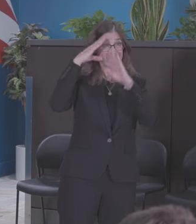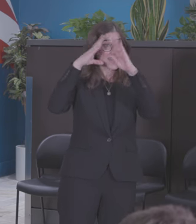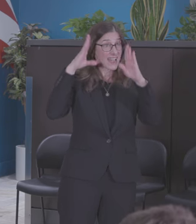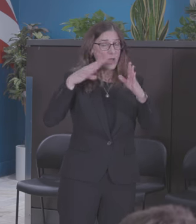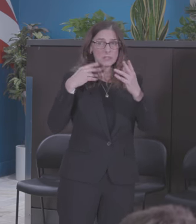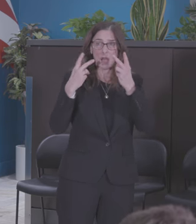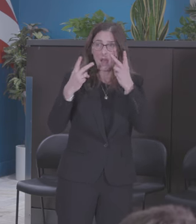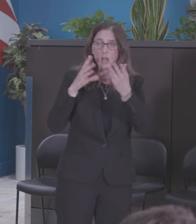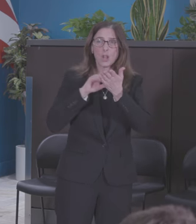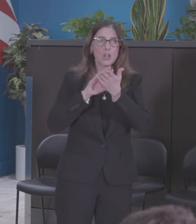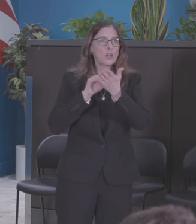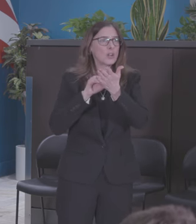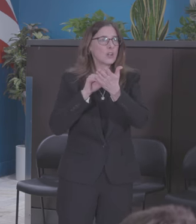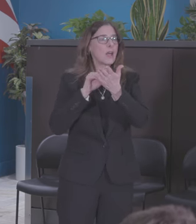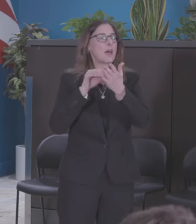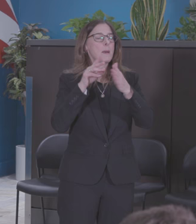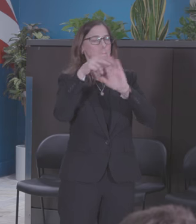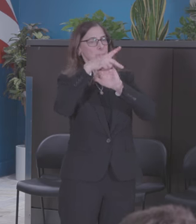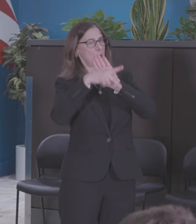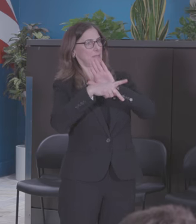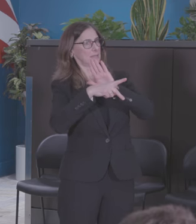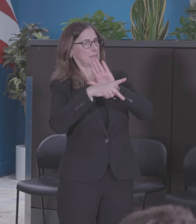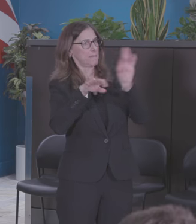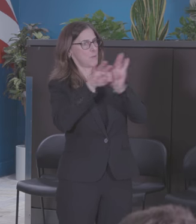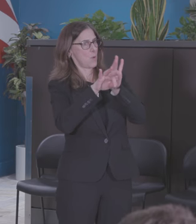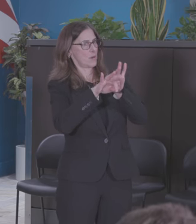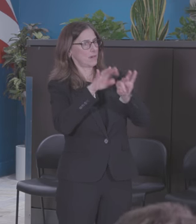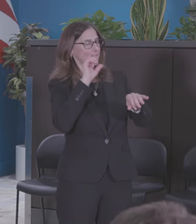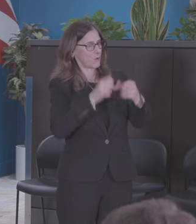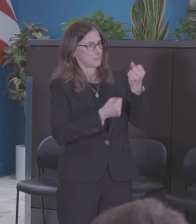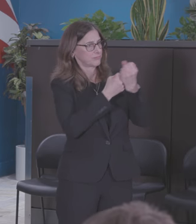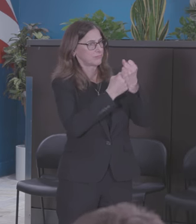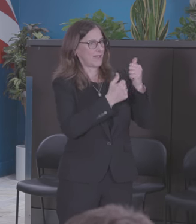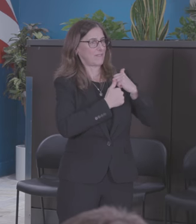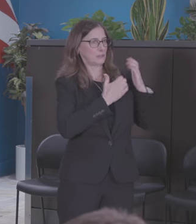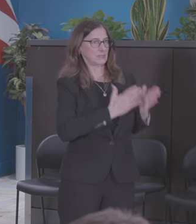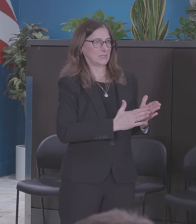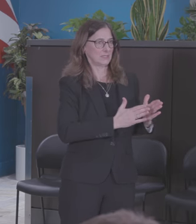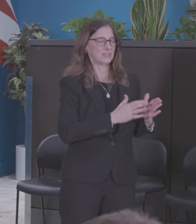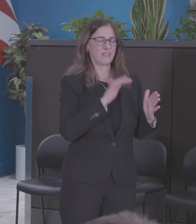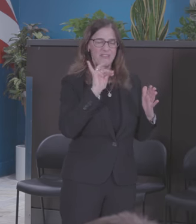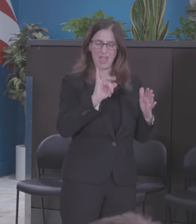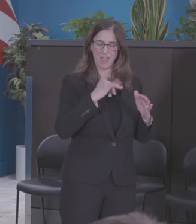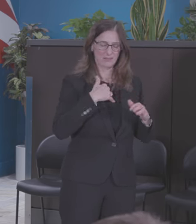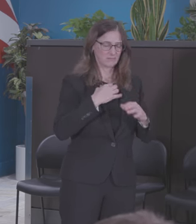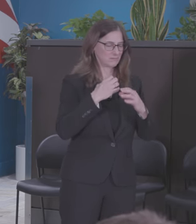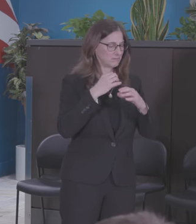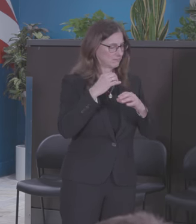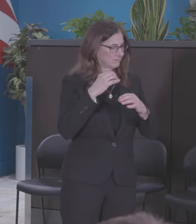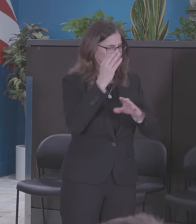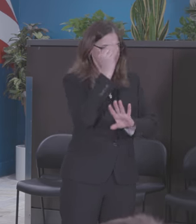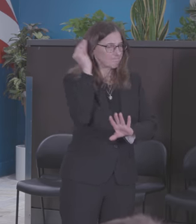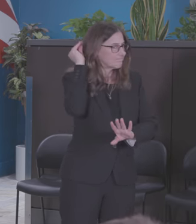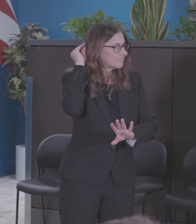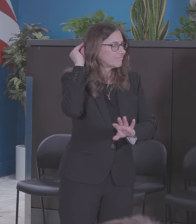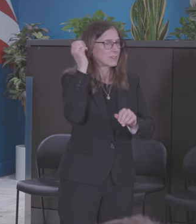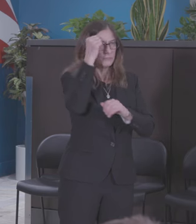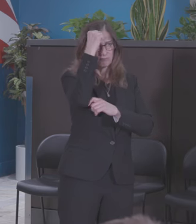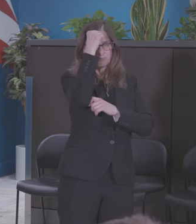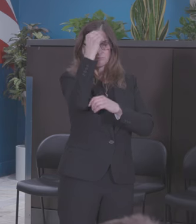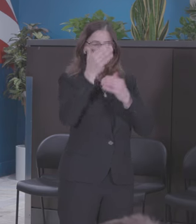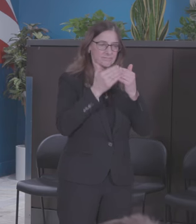level, and those lessons have stuck with me every single day. And I'm grateful for that partnership and for our continued work.